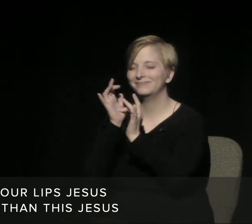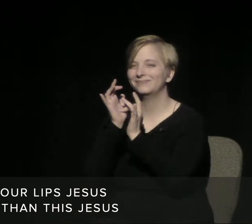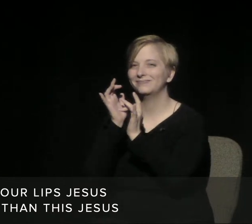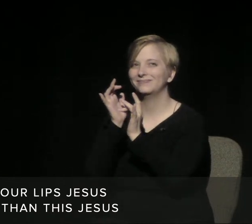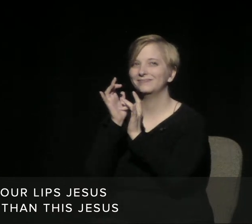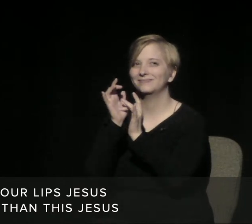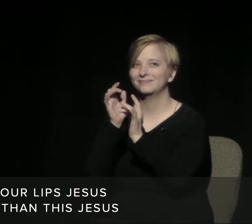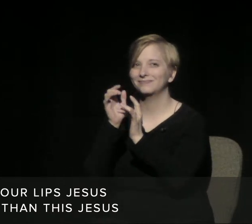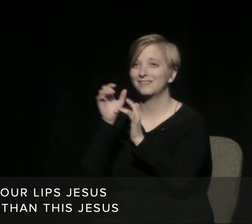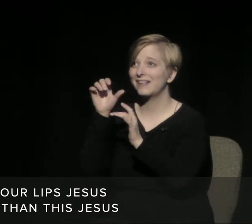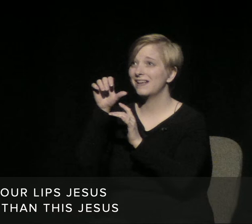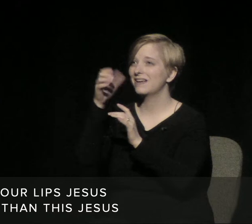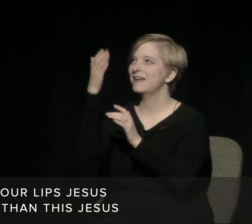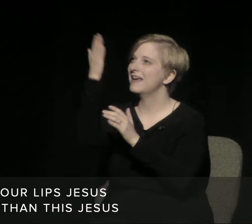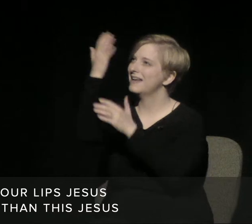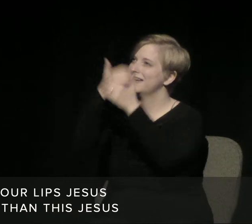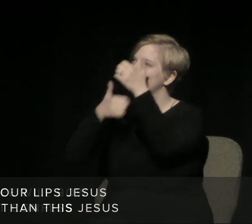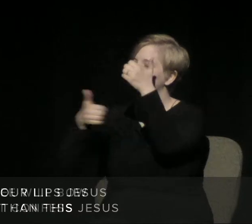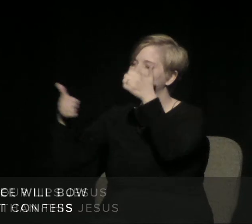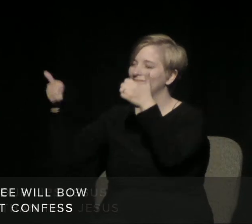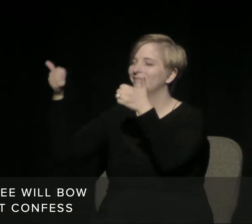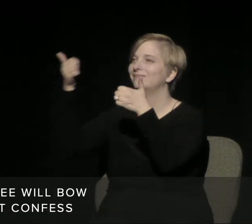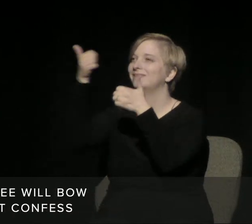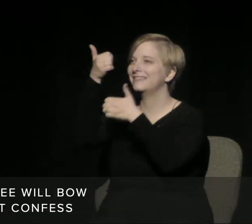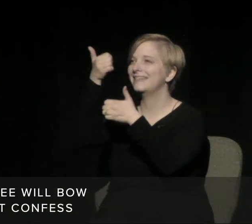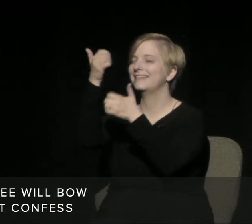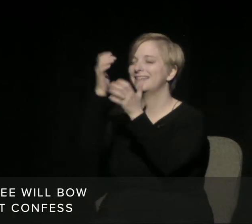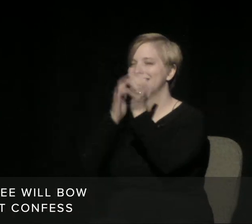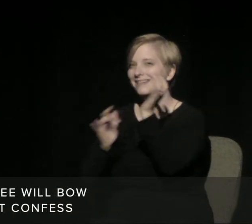There's no greater name than this,